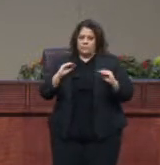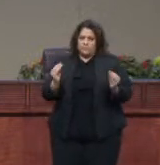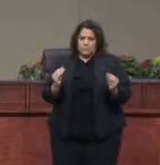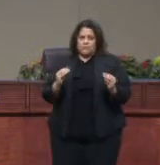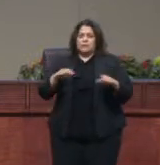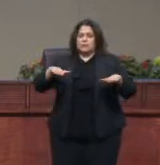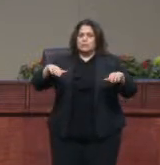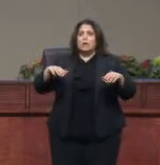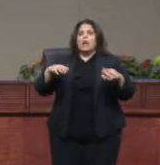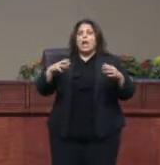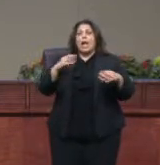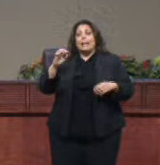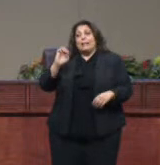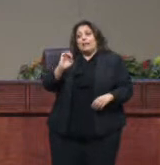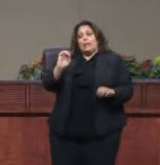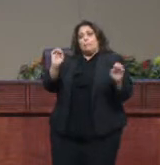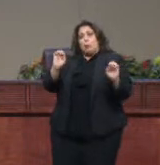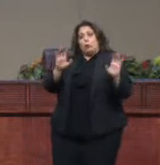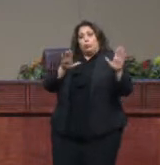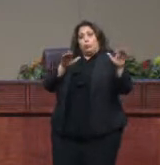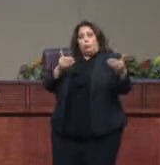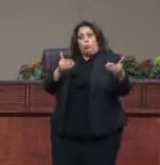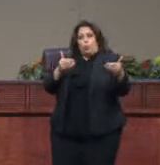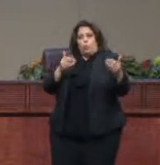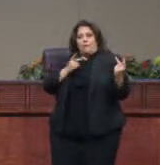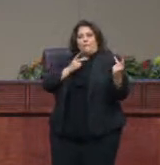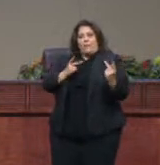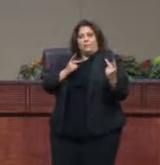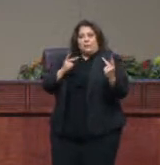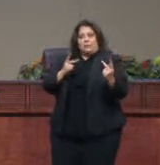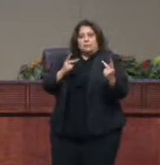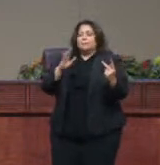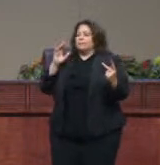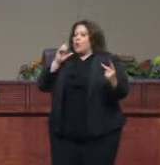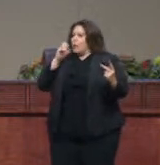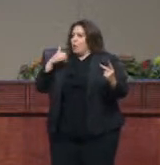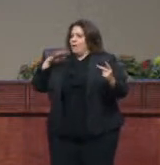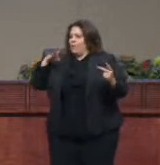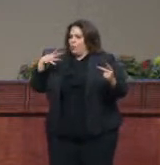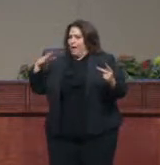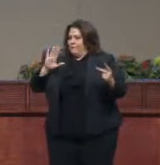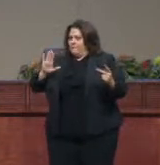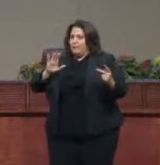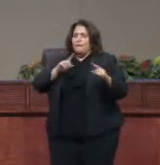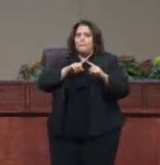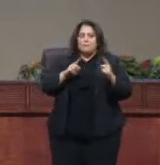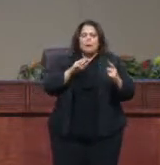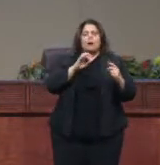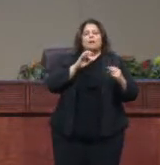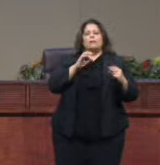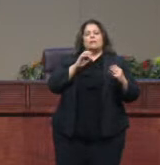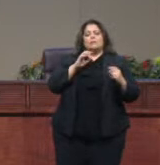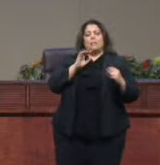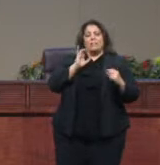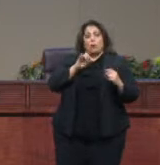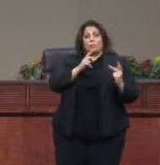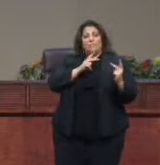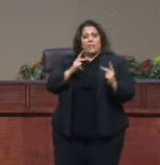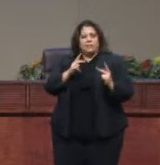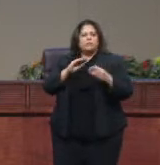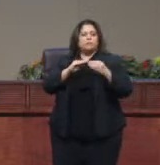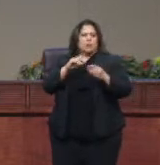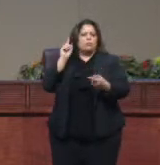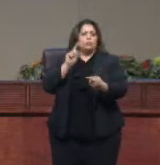the ER visits, the graph is not there, but the ER visits have also declined for COVID-19 flu